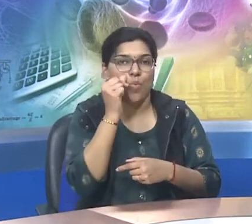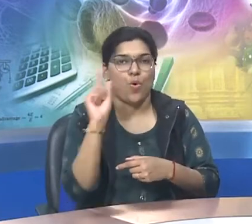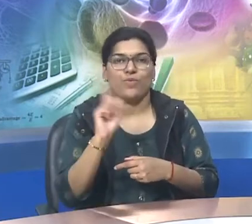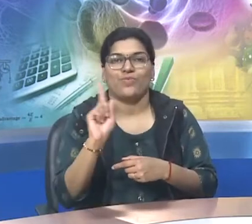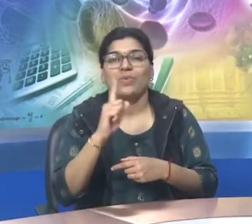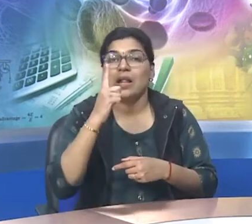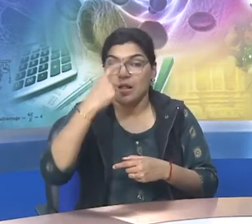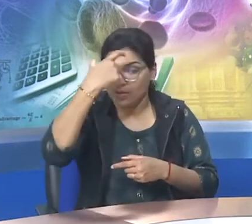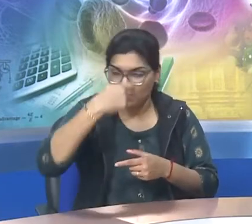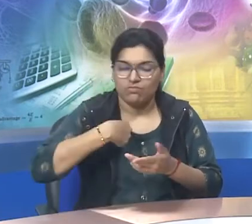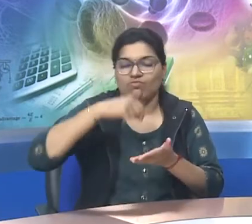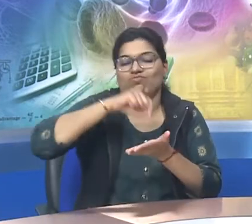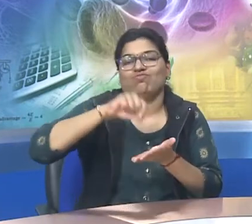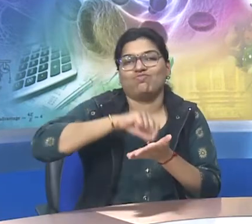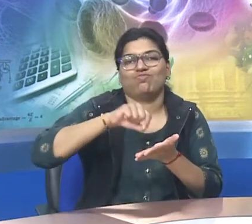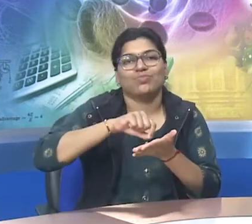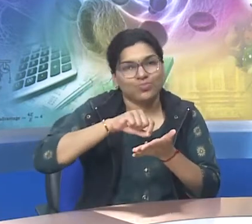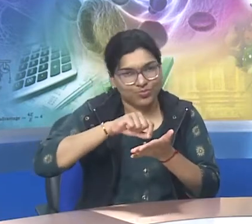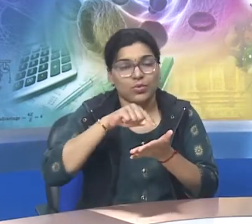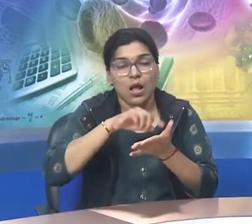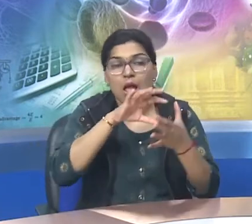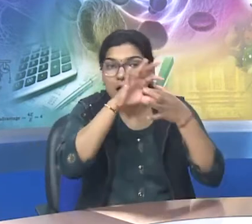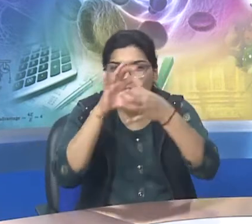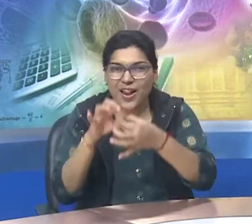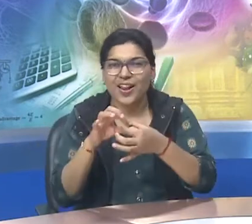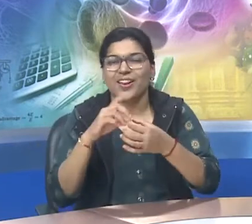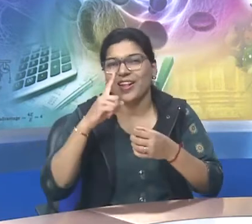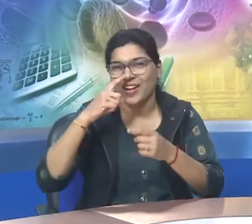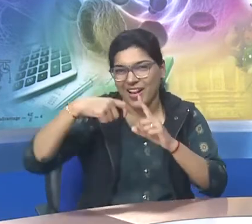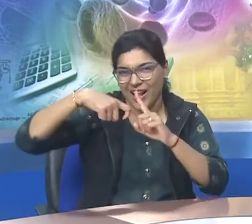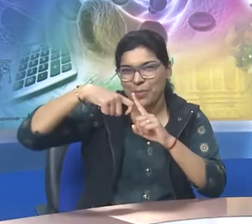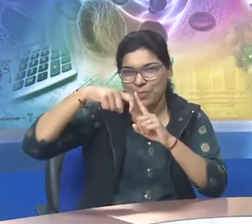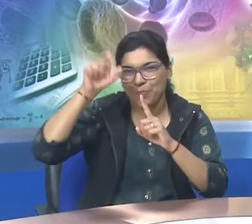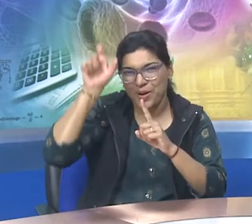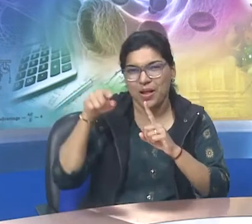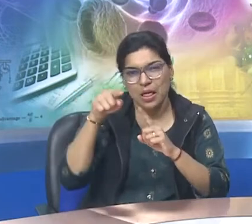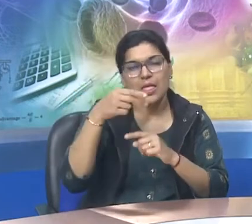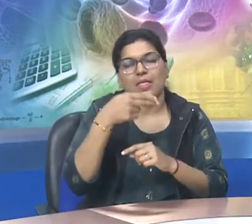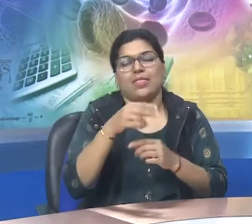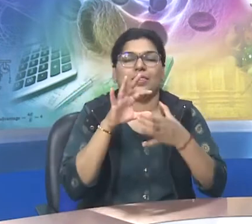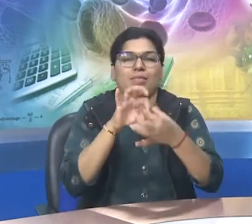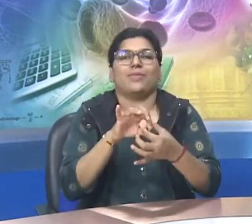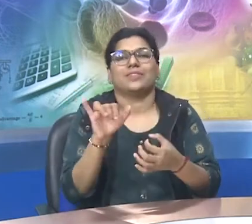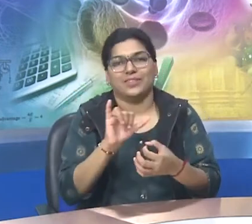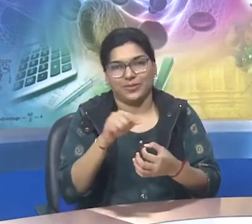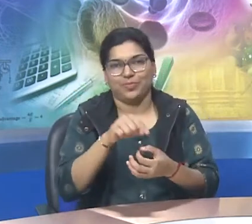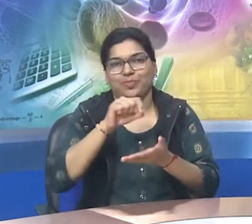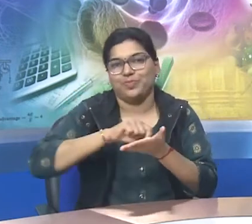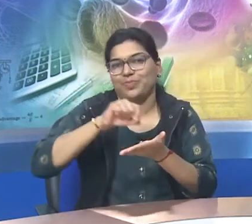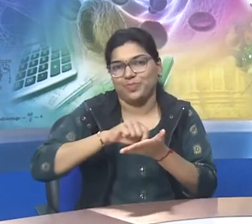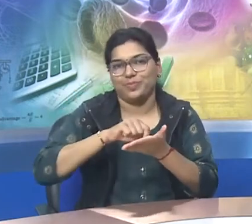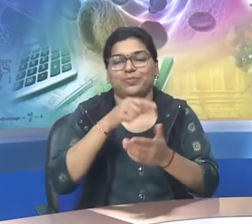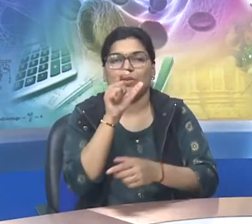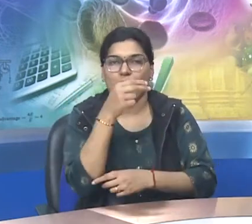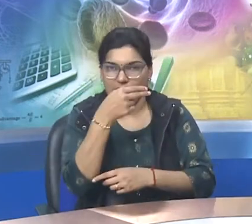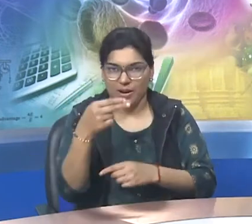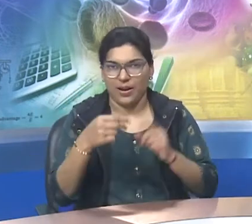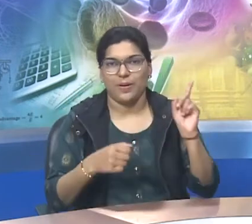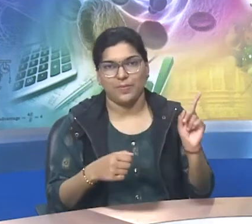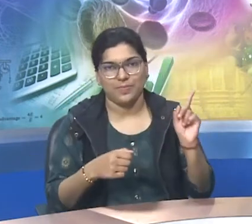Poet is used for a male person, and for a female, we use poetess. So Kamala Das, who